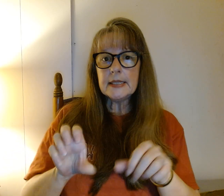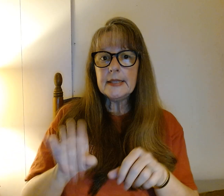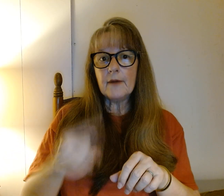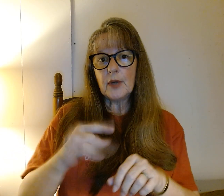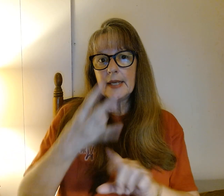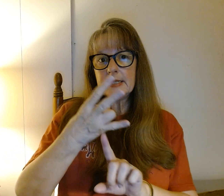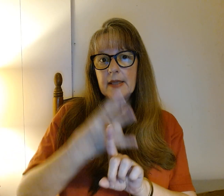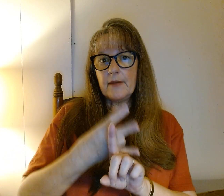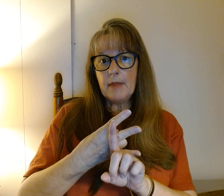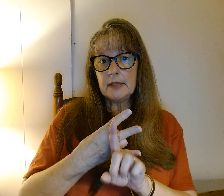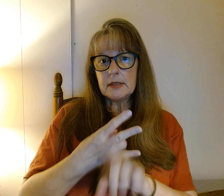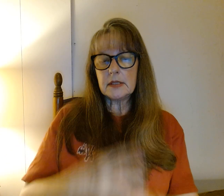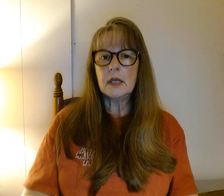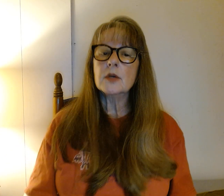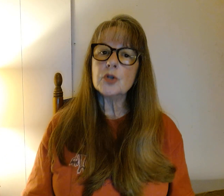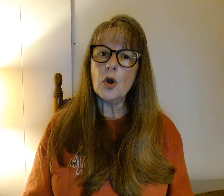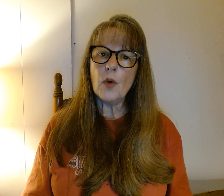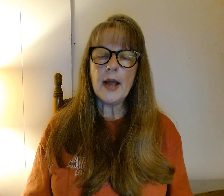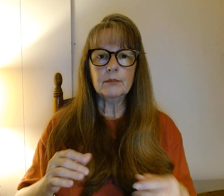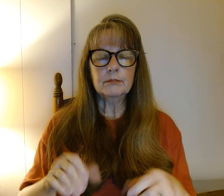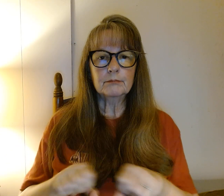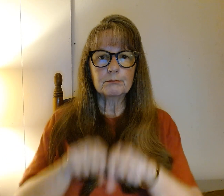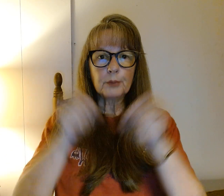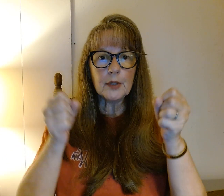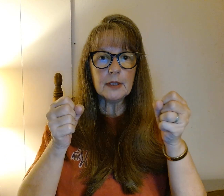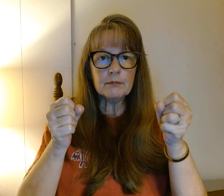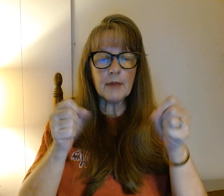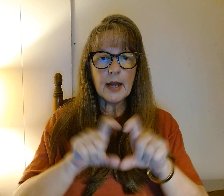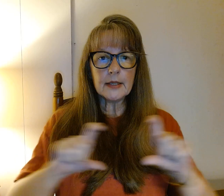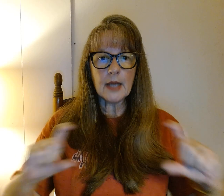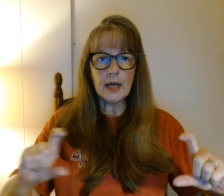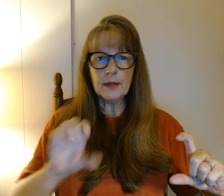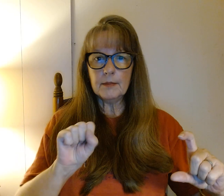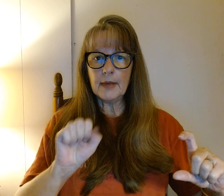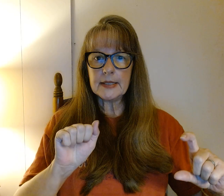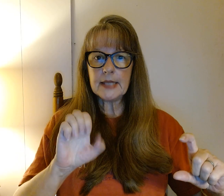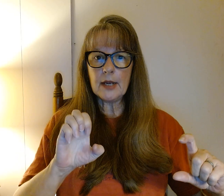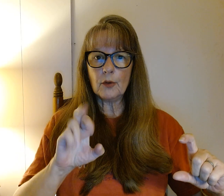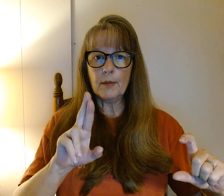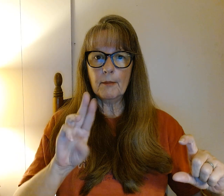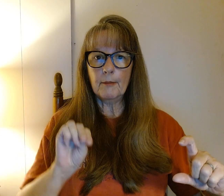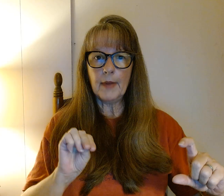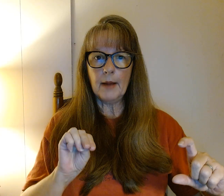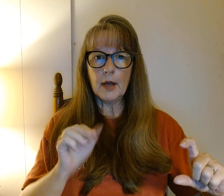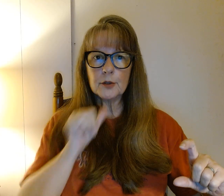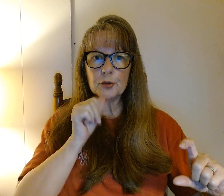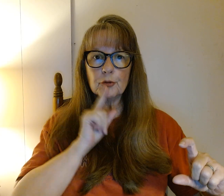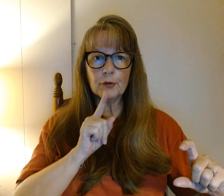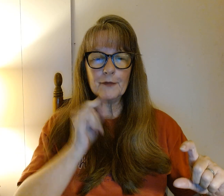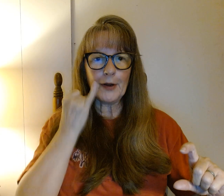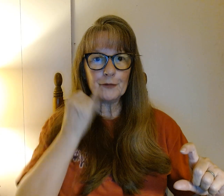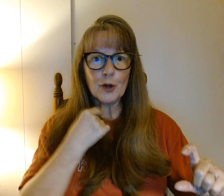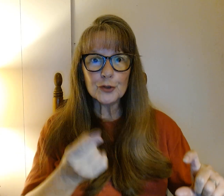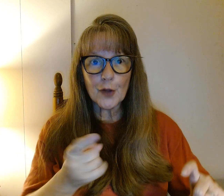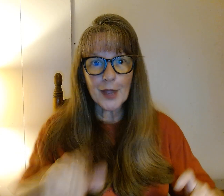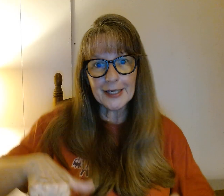that for like 7 months. So I had broken my my sacrum. I'm not sure if I've told y'all that yet,